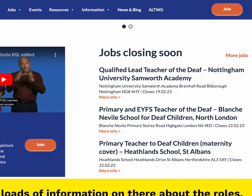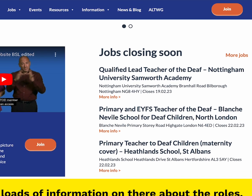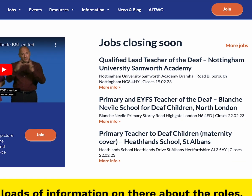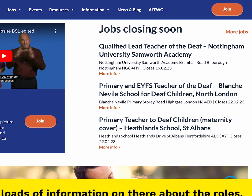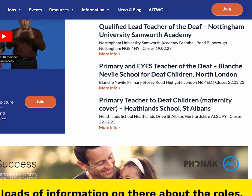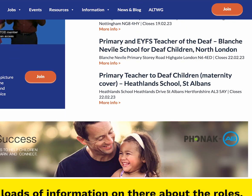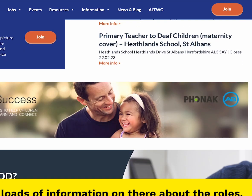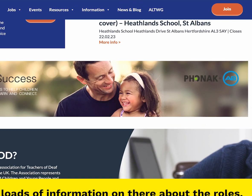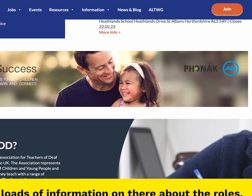job opportunities.